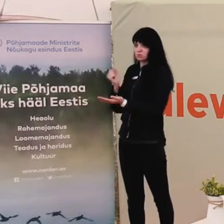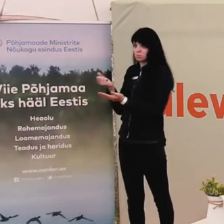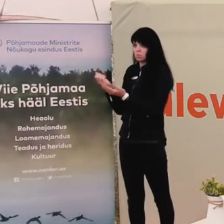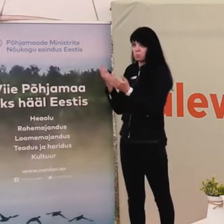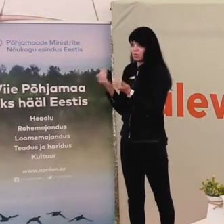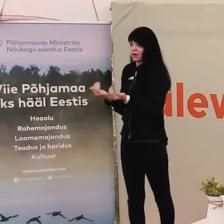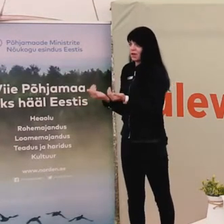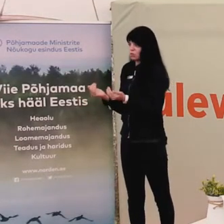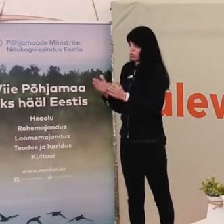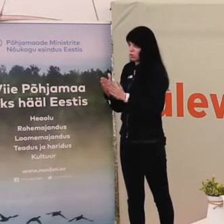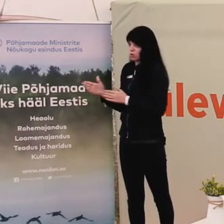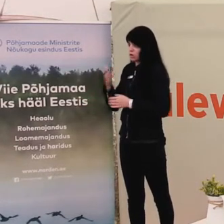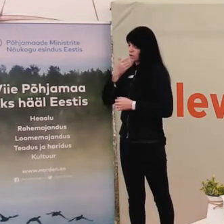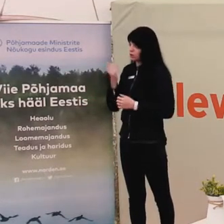now?